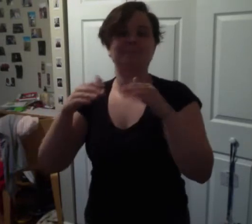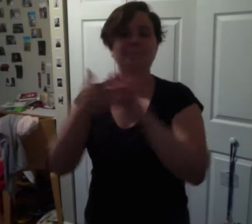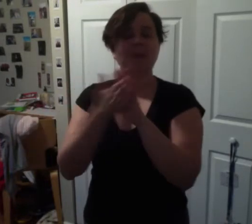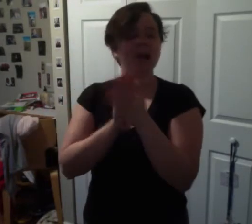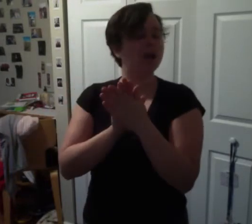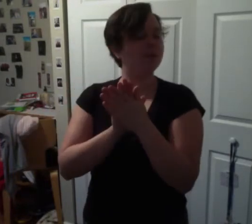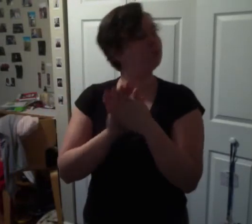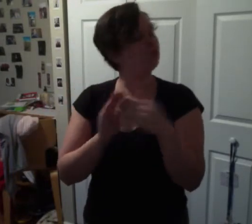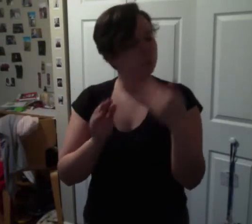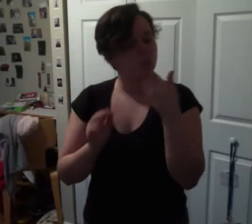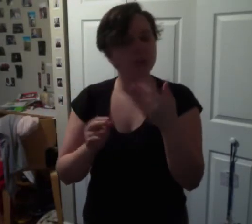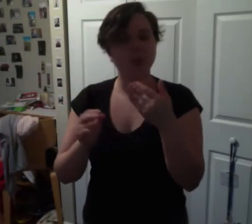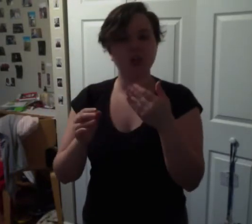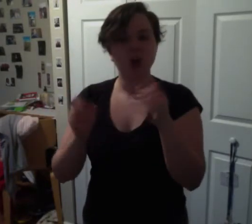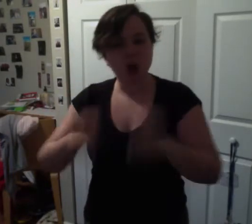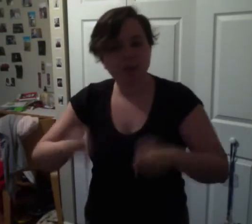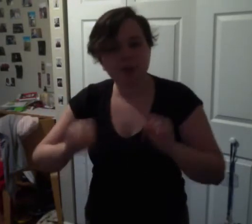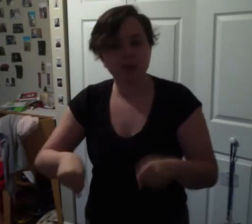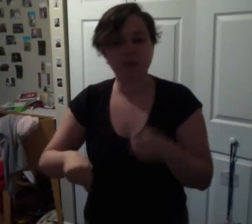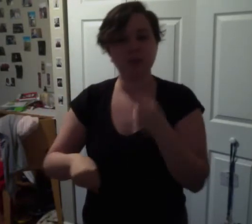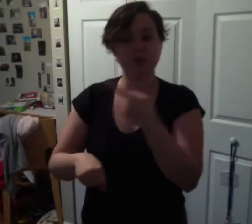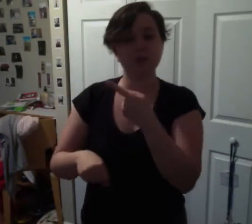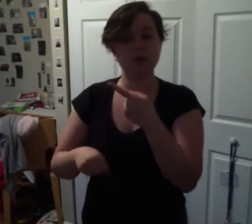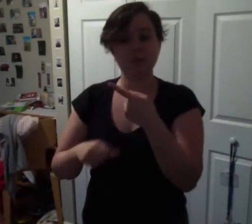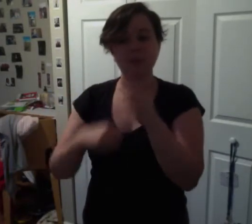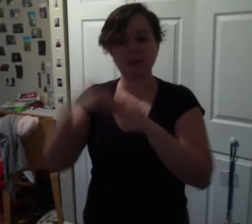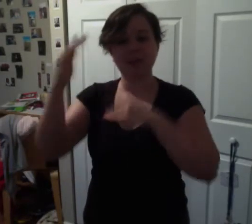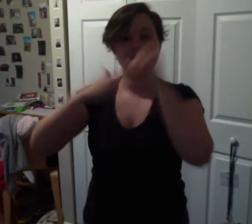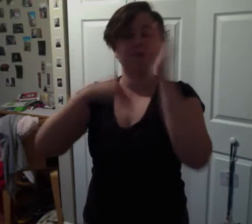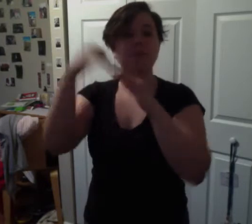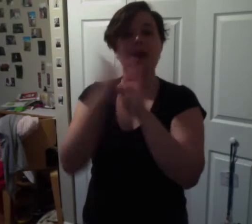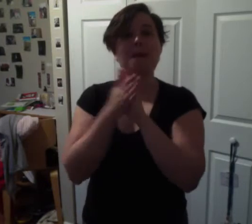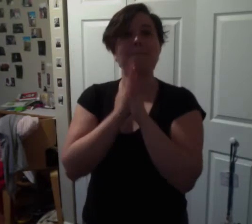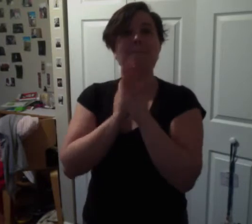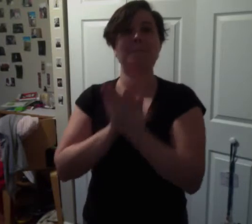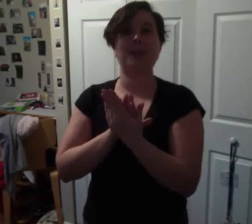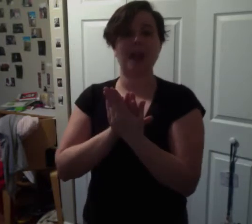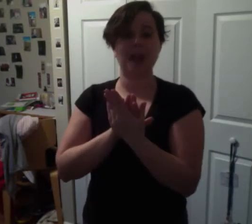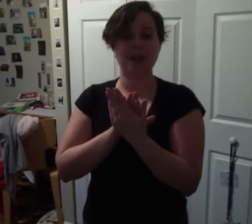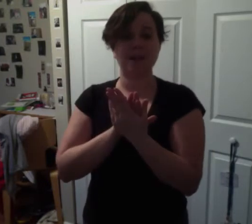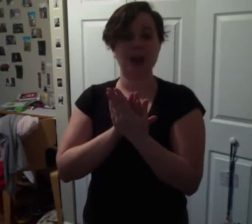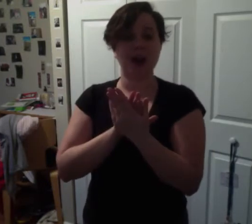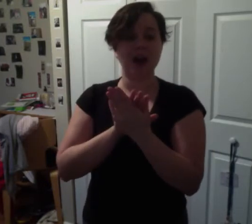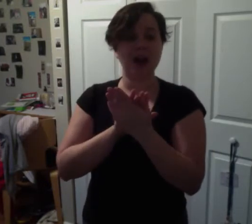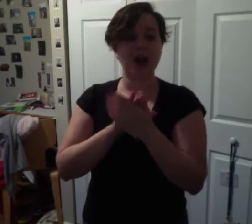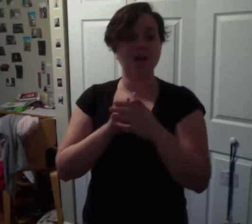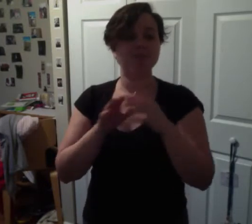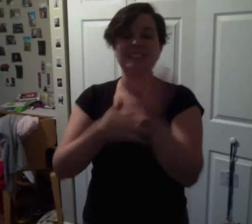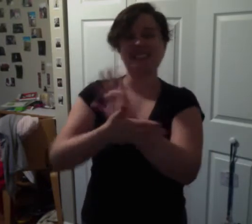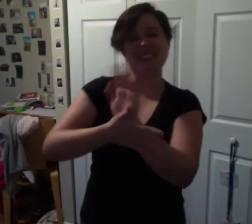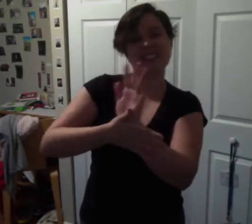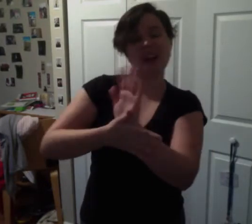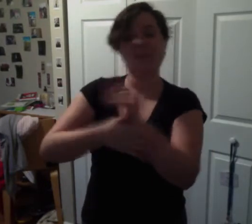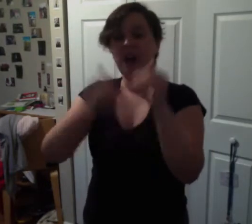call Black Cinema House. Black Cinema House was an opportunity in the hood to screen films that were important